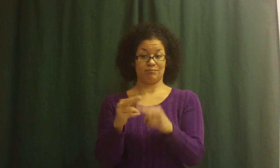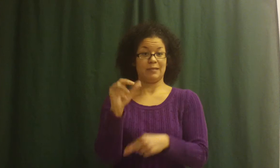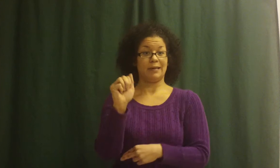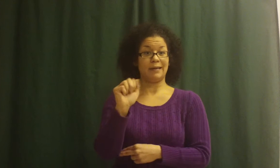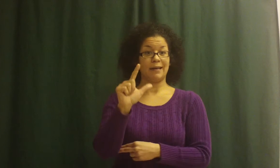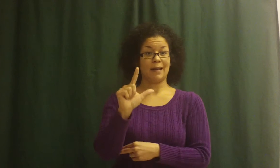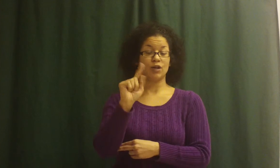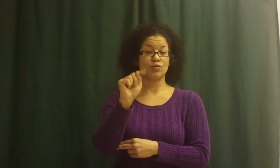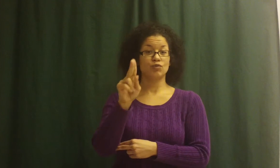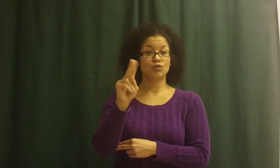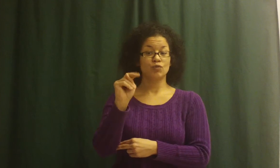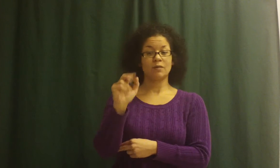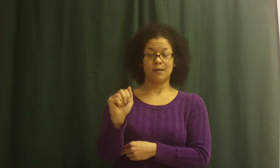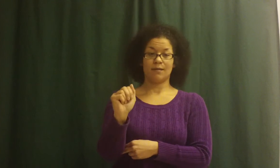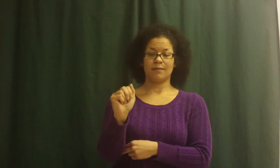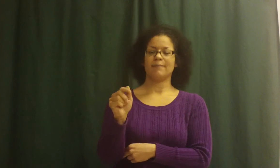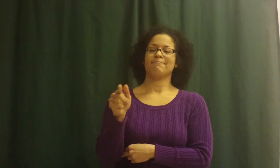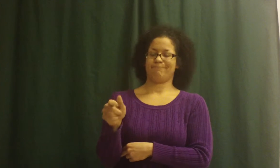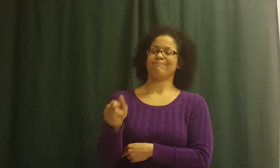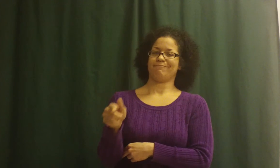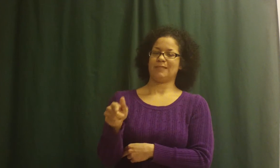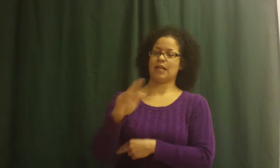I worked at a college that was in Cresson.